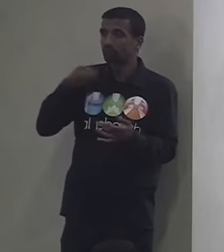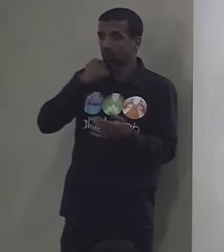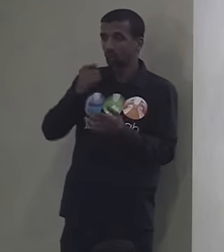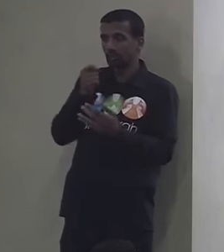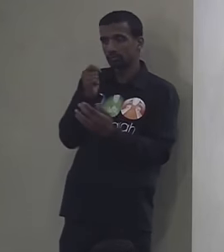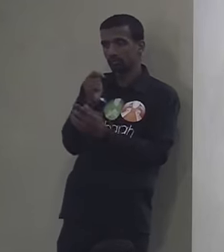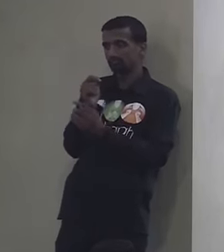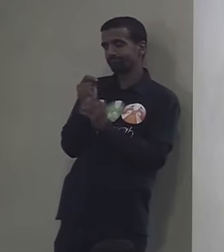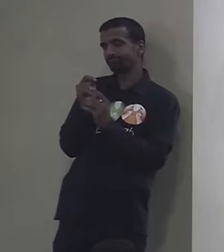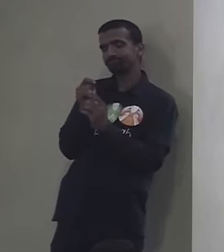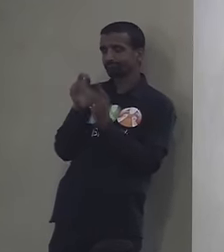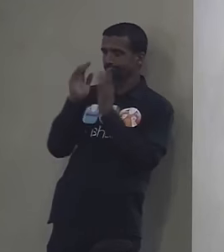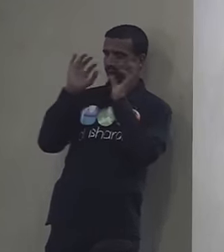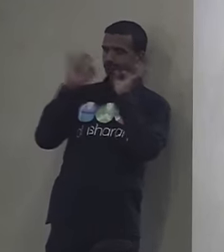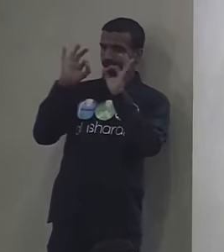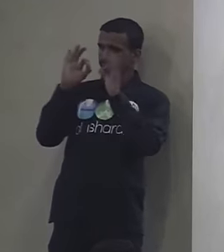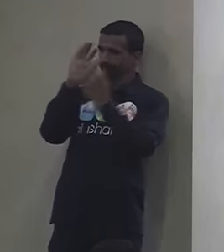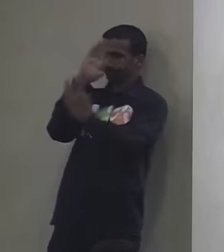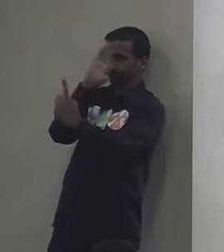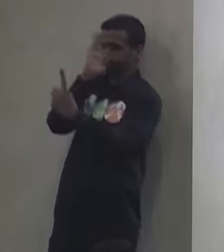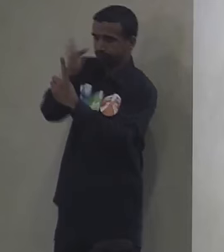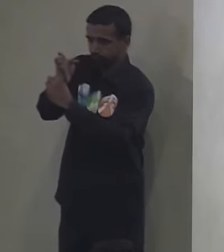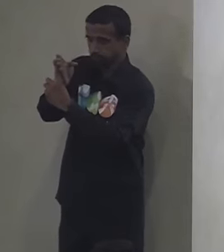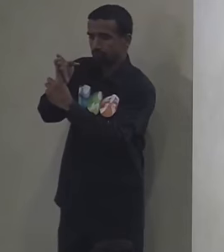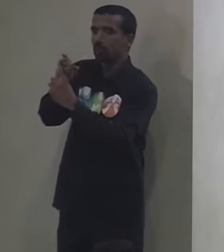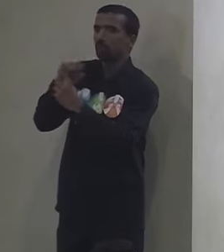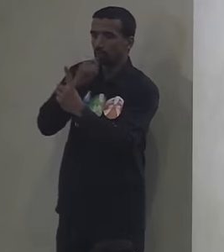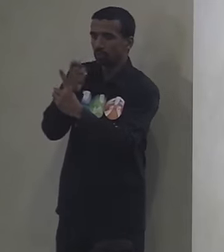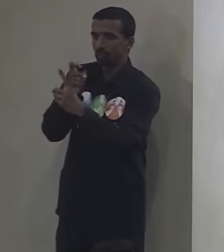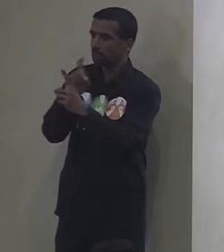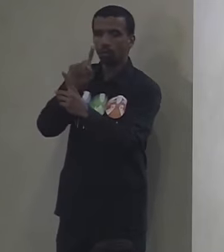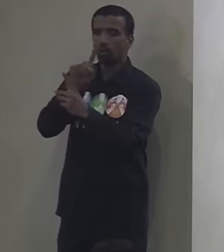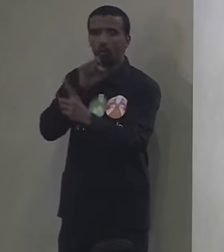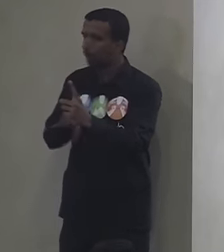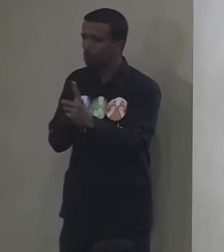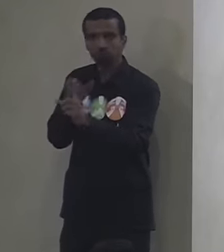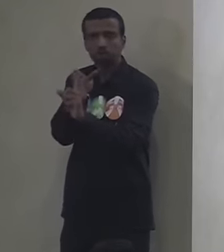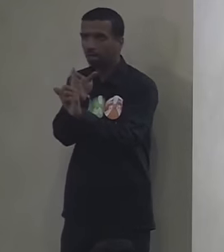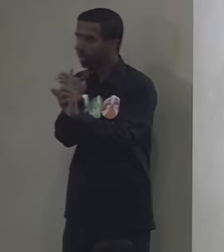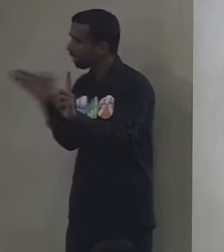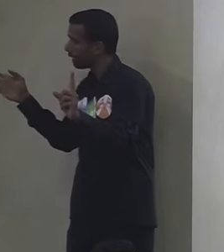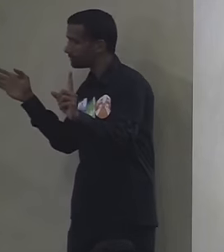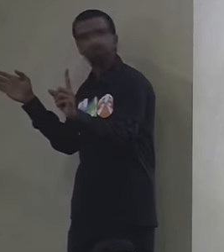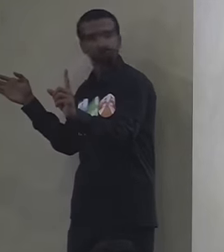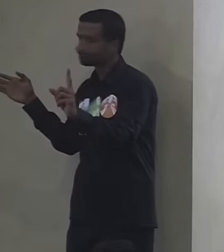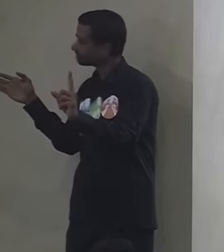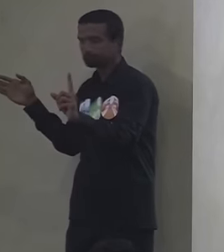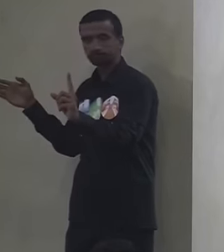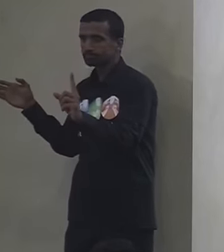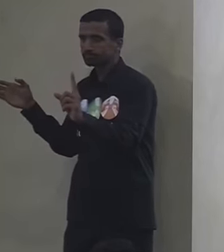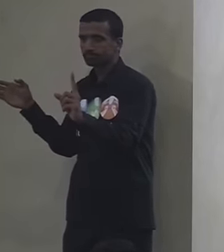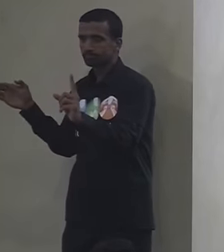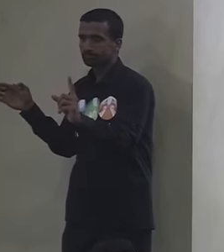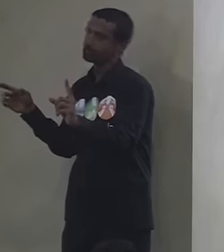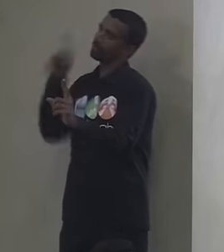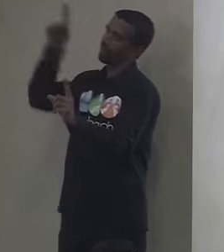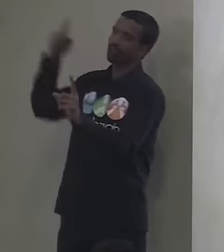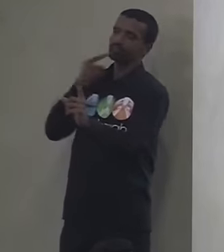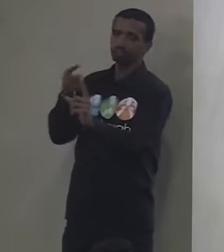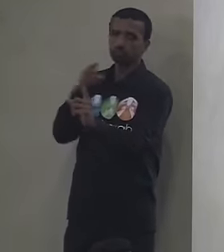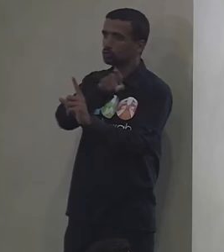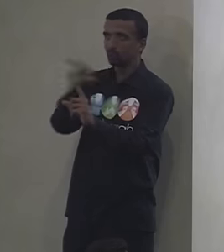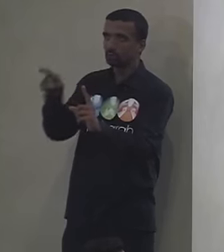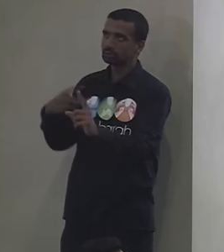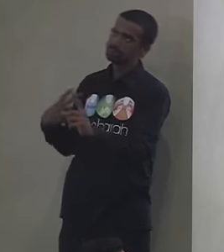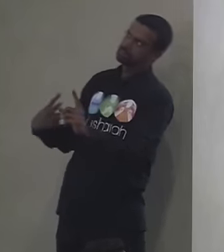won't do what Allah Azza wa Jalla is warning us of here, that it won't do ilha, alhaakum at-takathur. You won't end up in that state, you know?